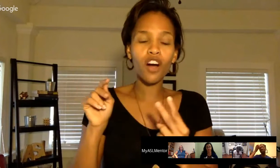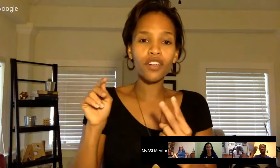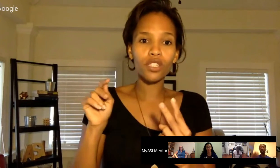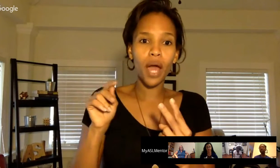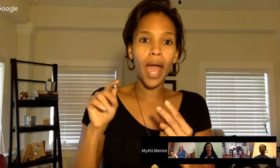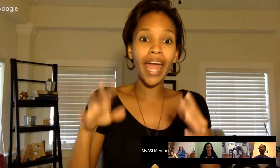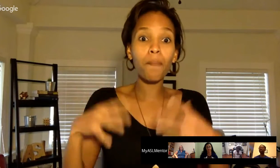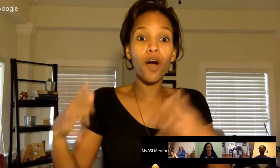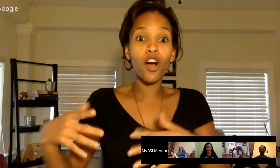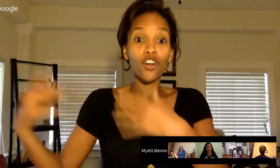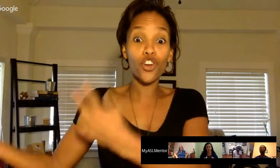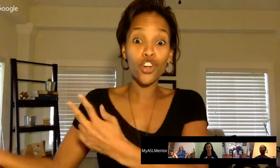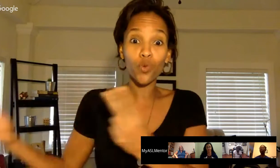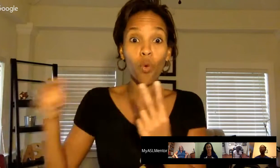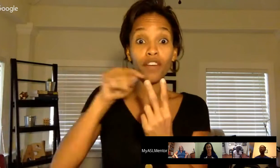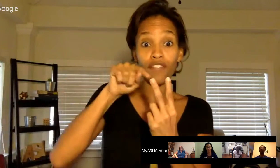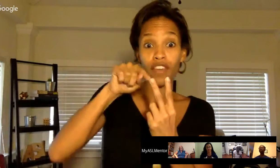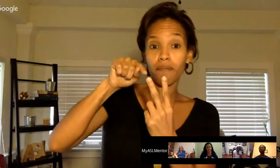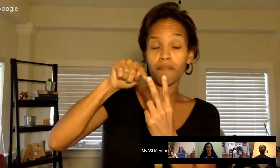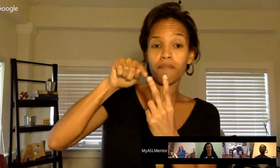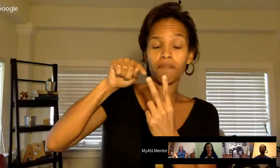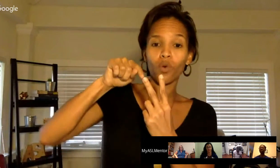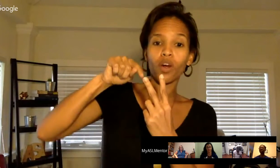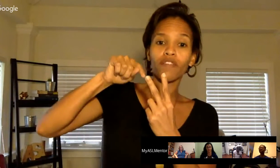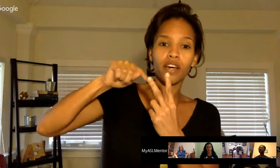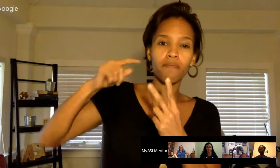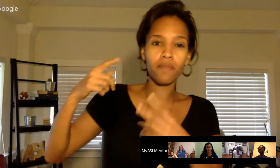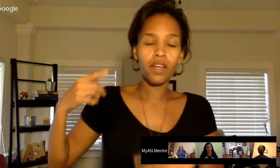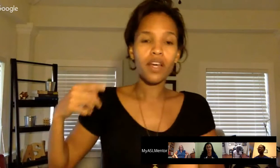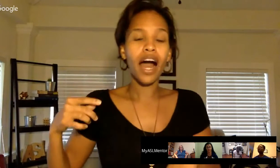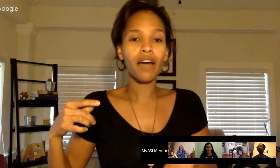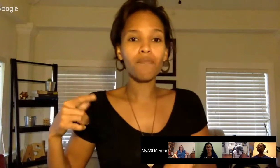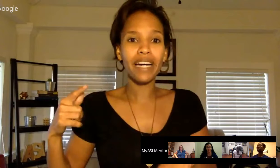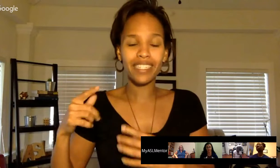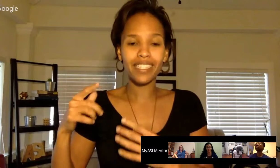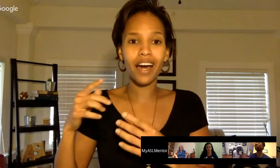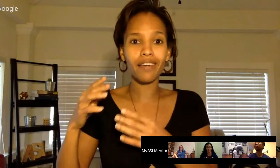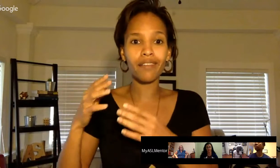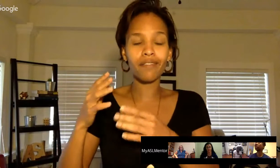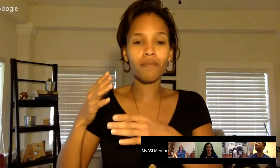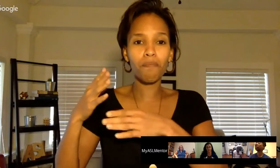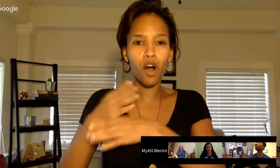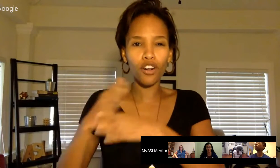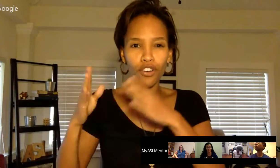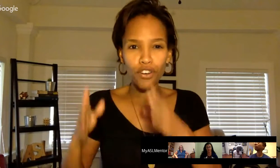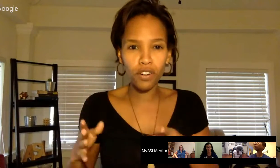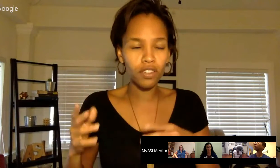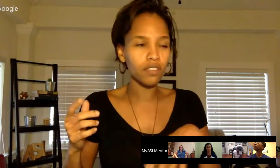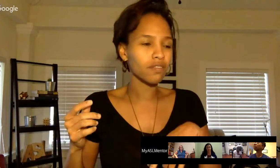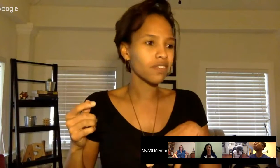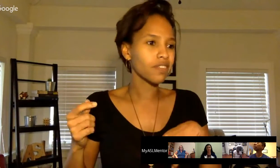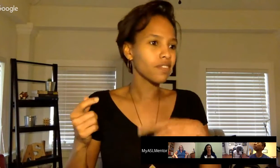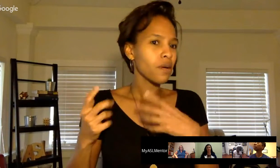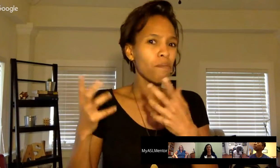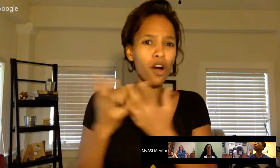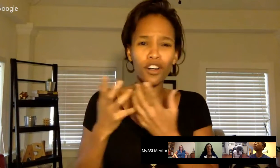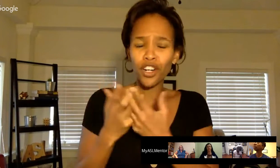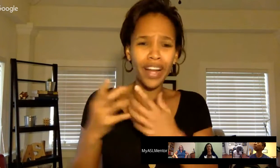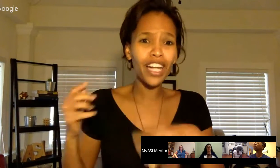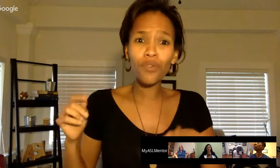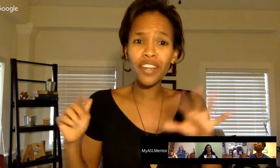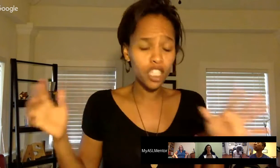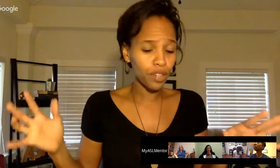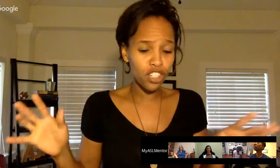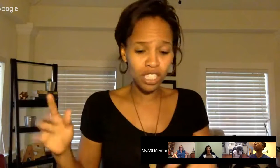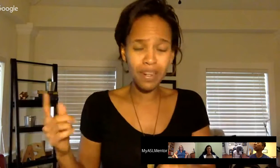as far as a partner, one of them, I might sign partner. And